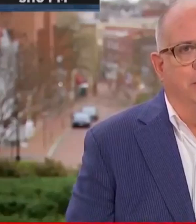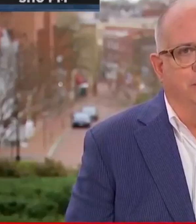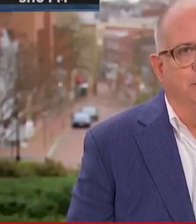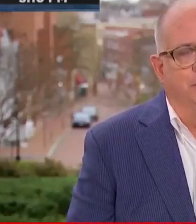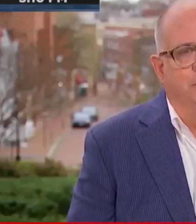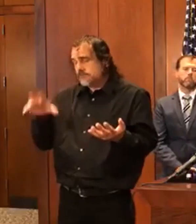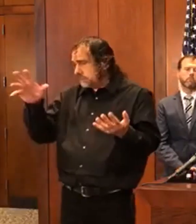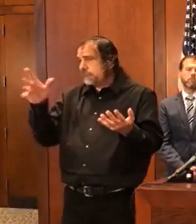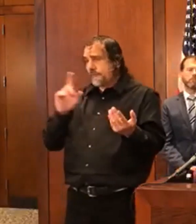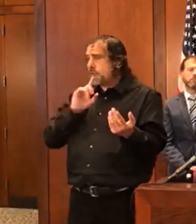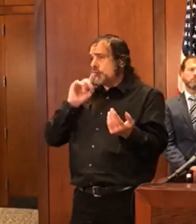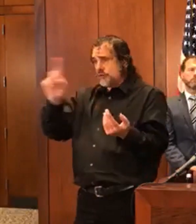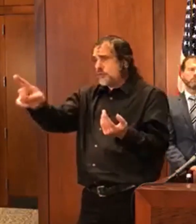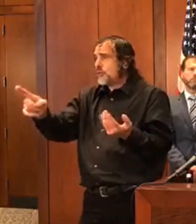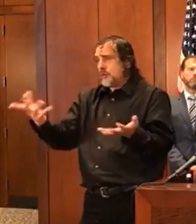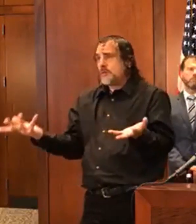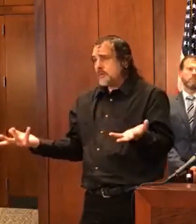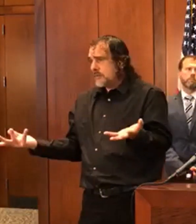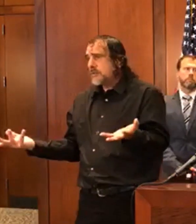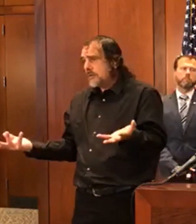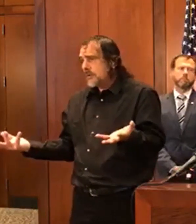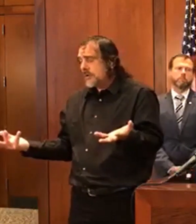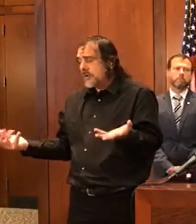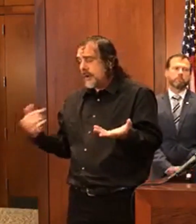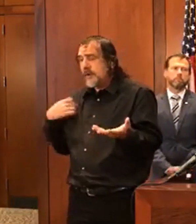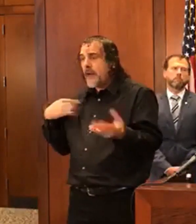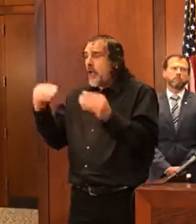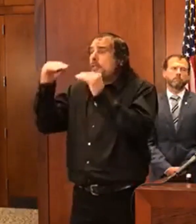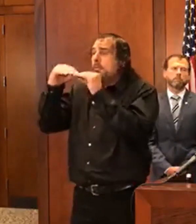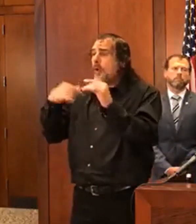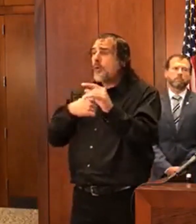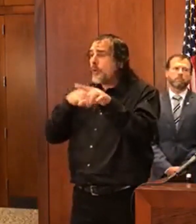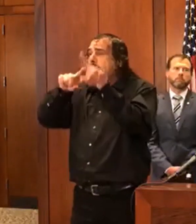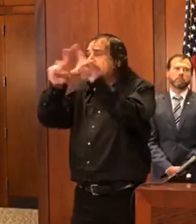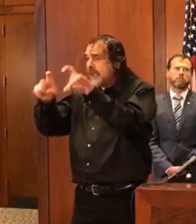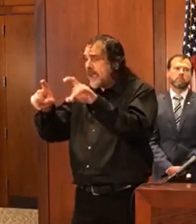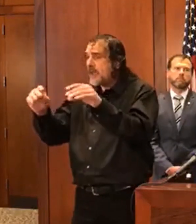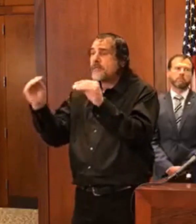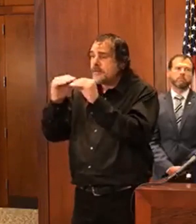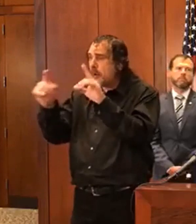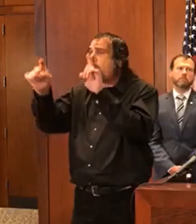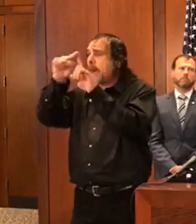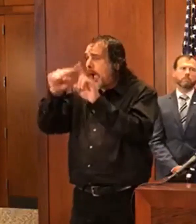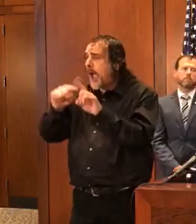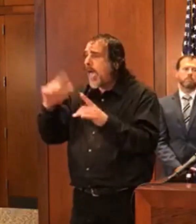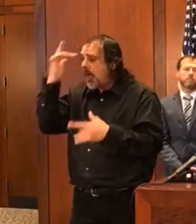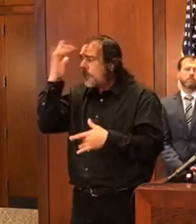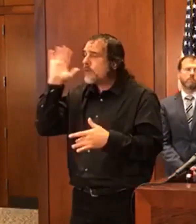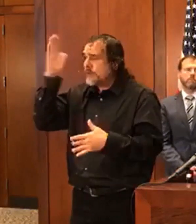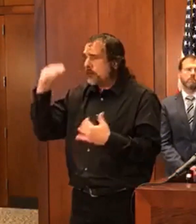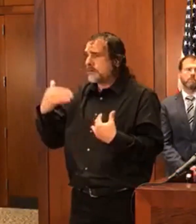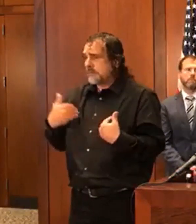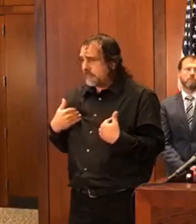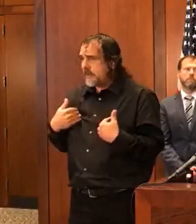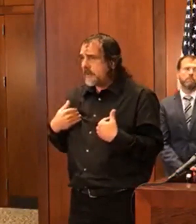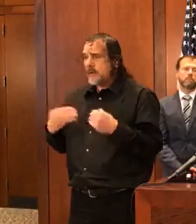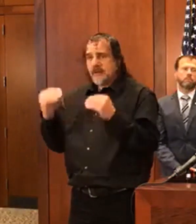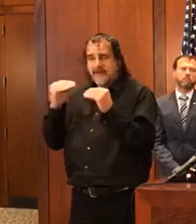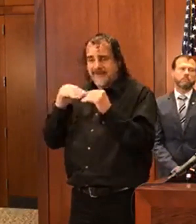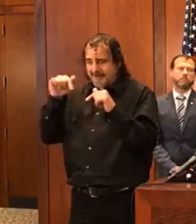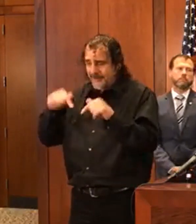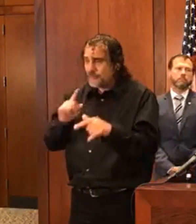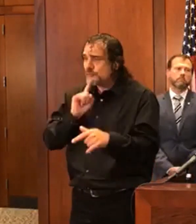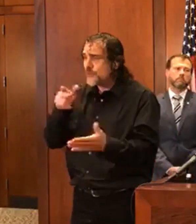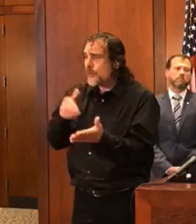issue. We've said from the beginning, the more we test, the more positive we're going to get. That's true in Mississippi. That's true across the